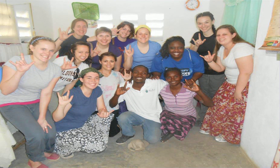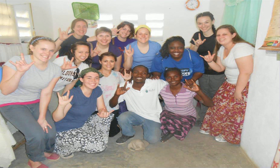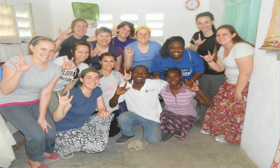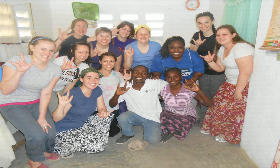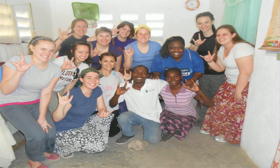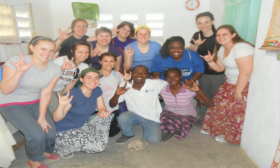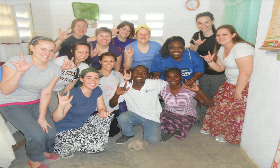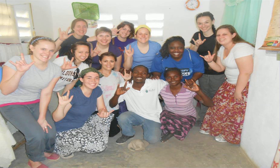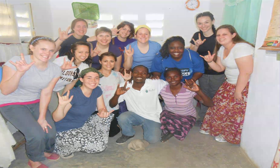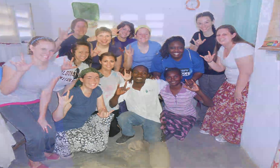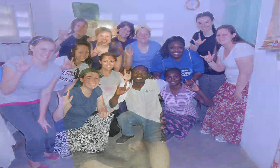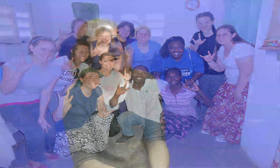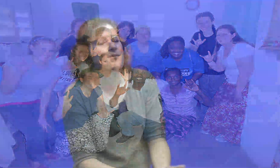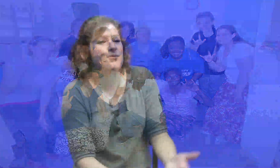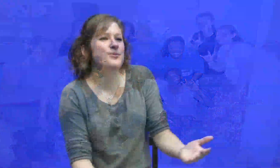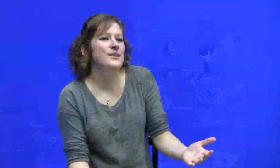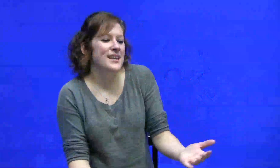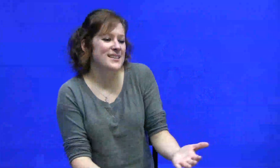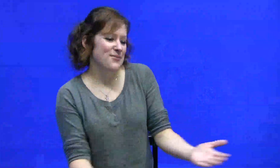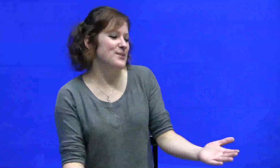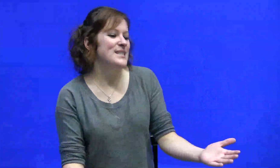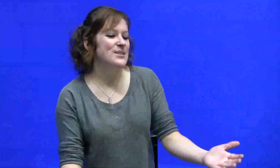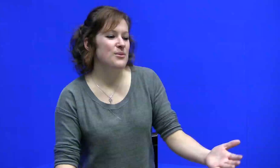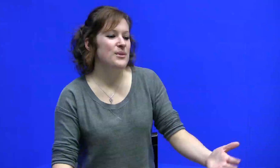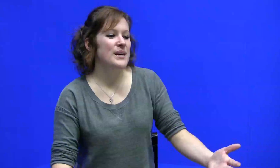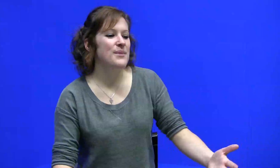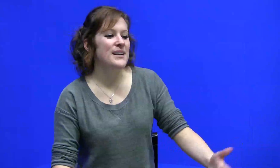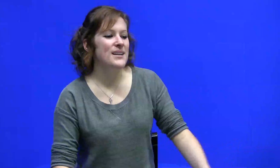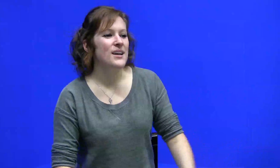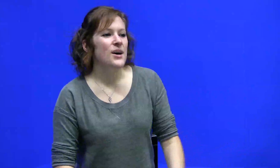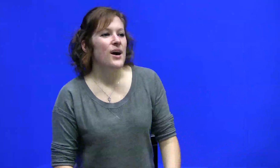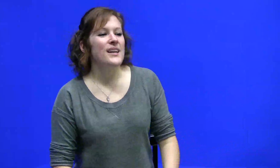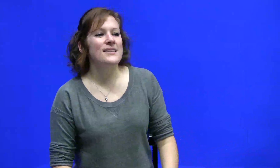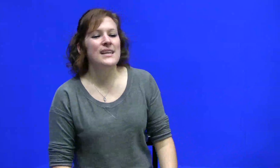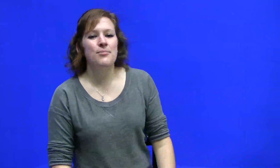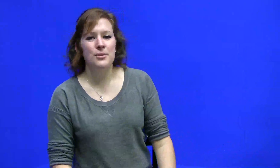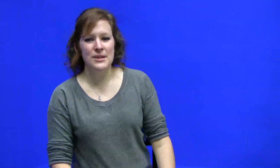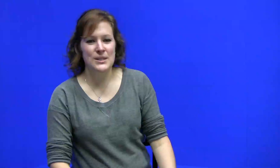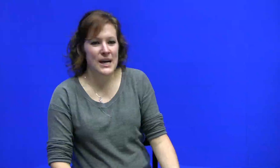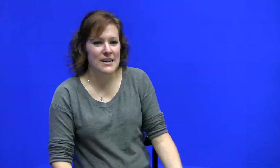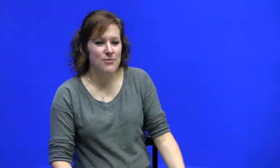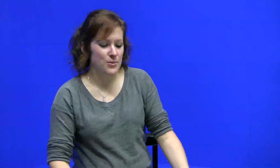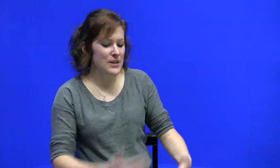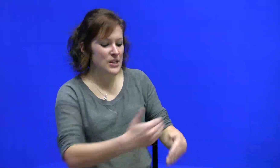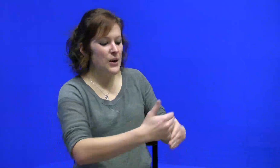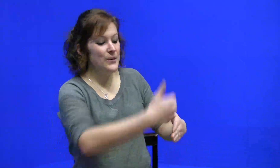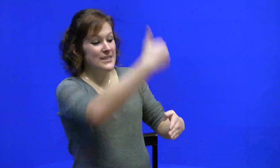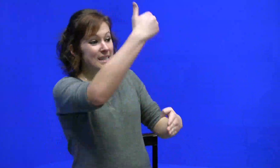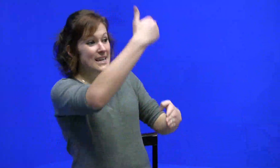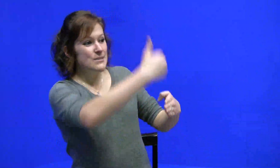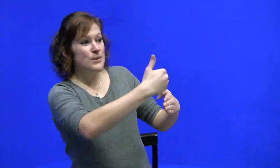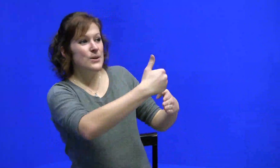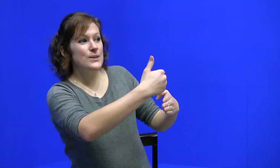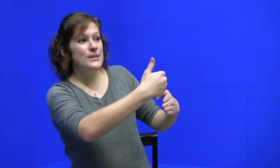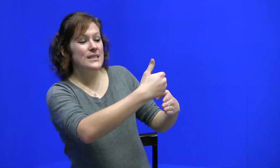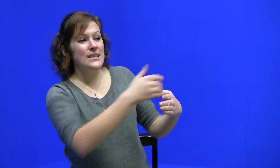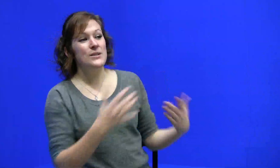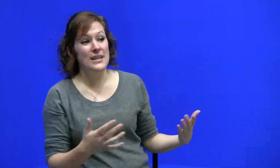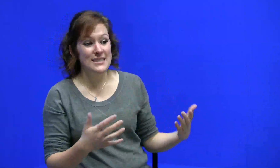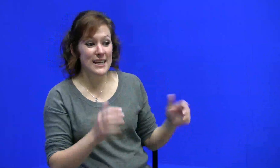few issues. We have a few differences from them, and an example is our sign for window is this, because in the United States,